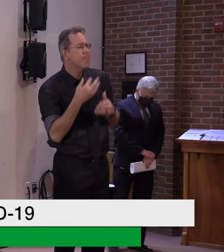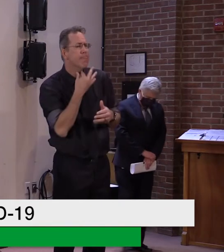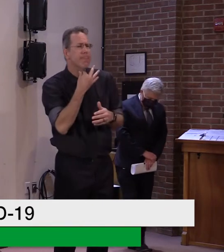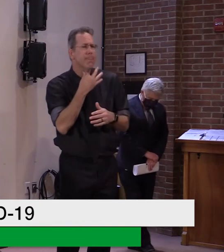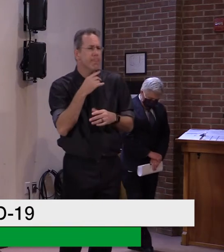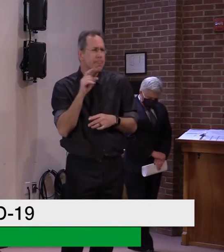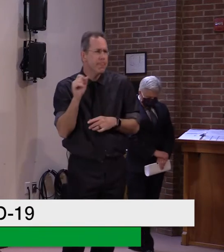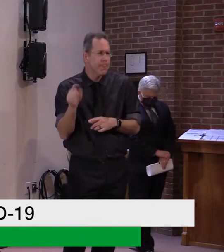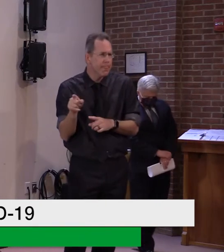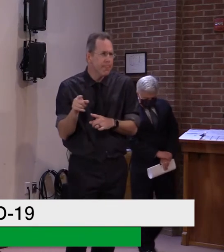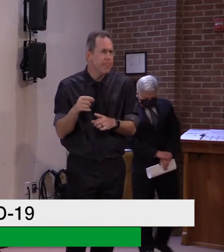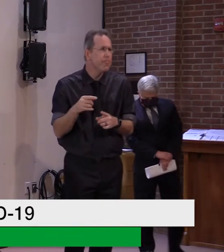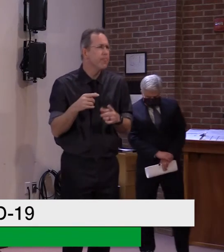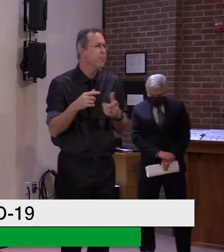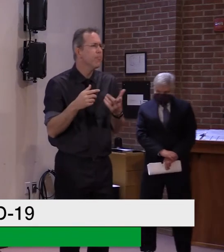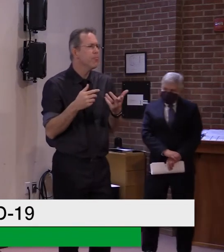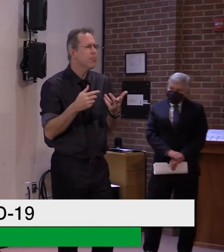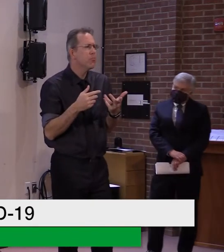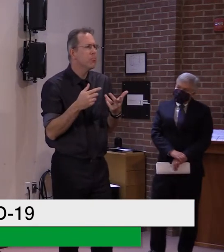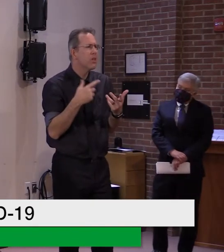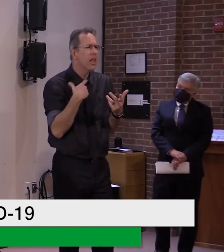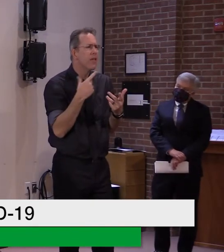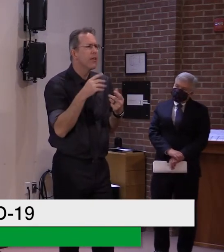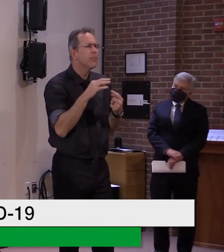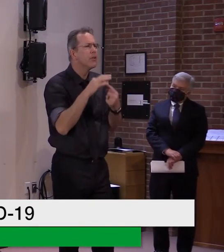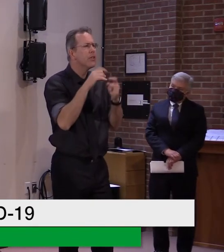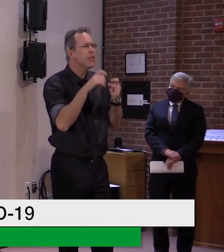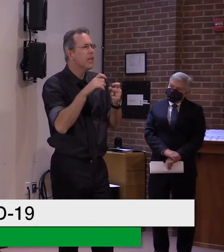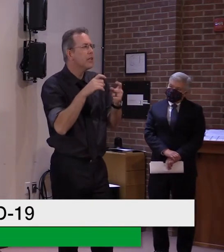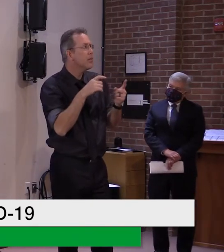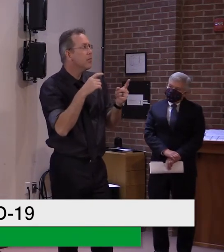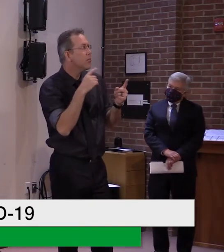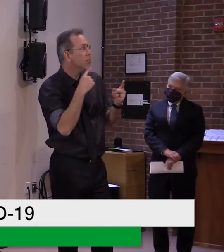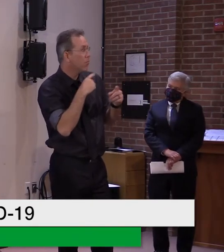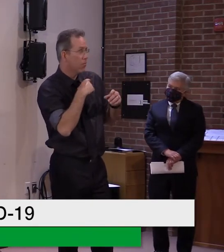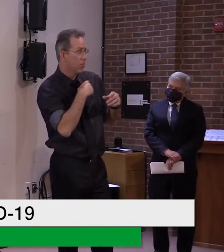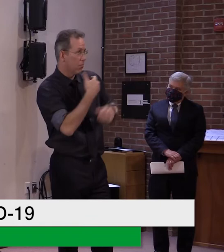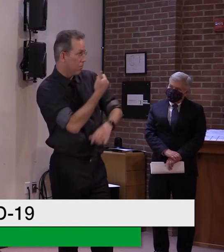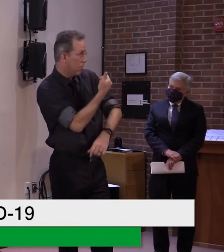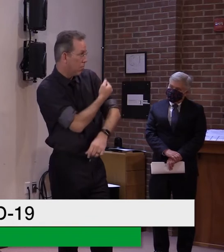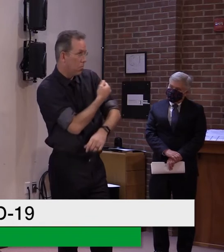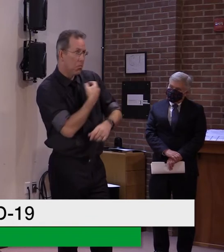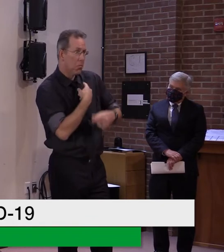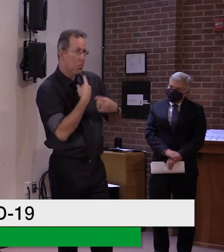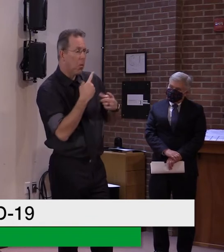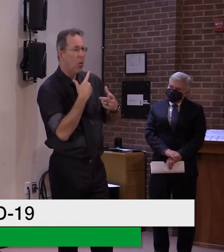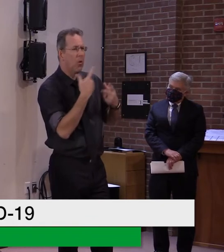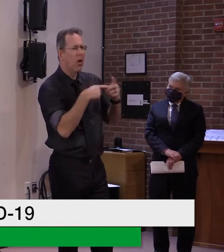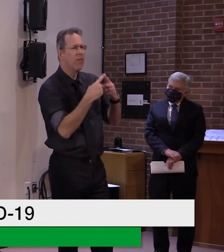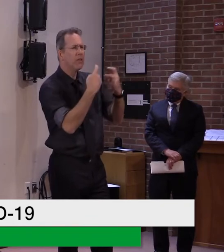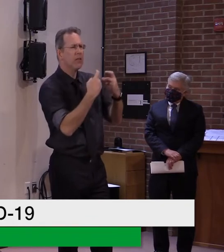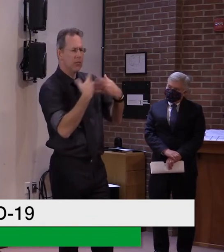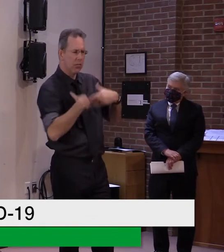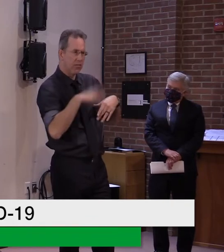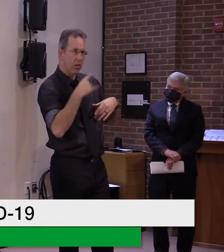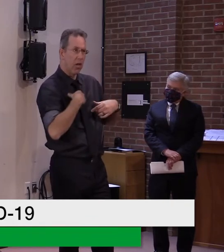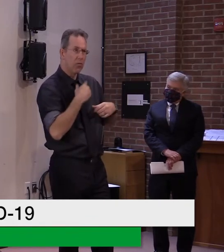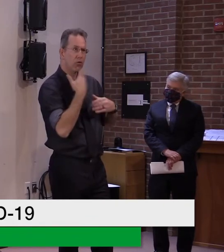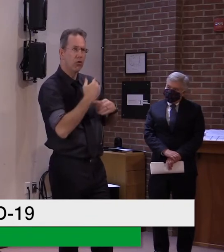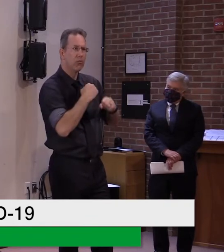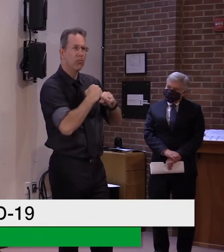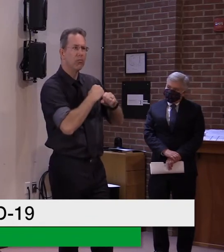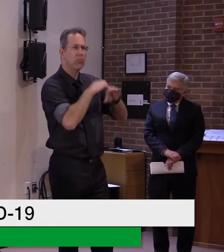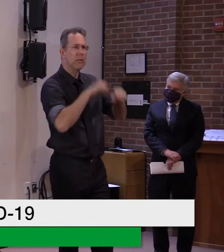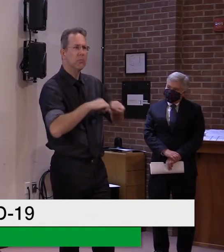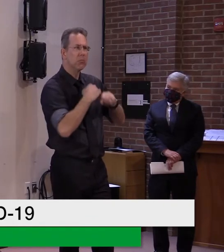immune or would you just have to live with the risk that's my first question so um you